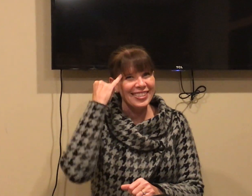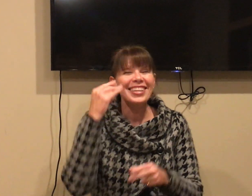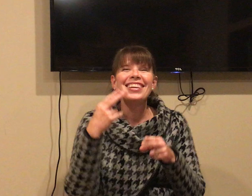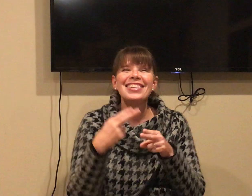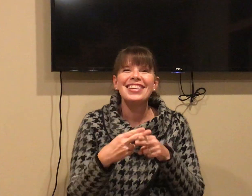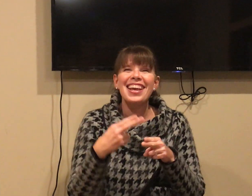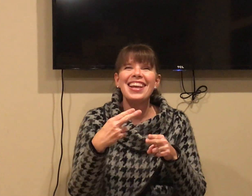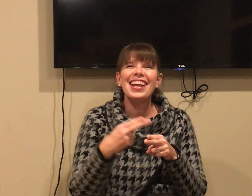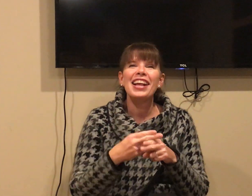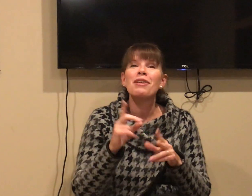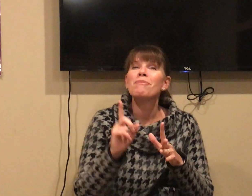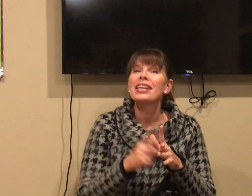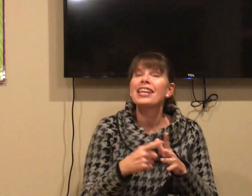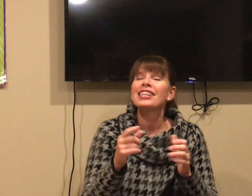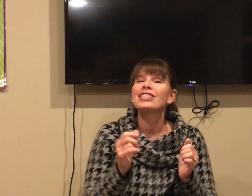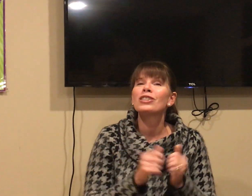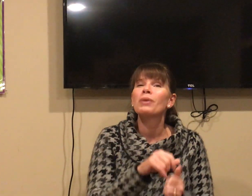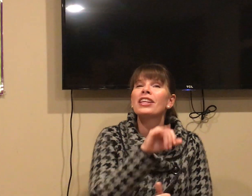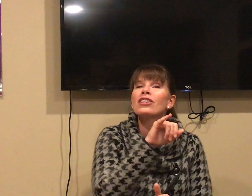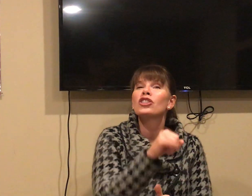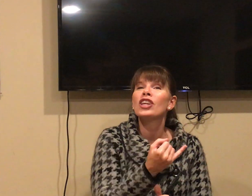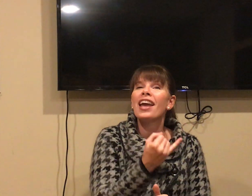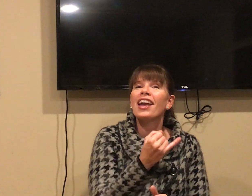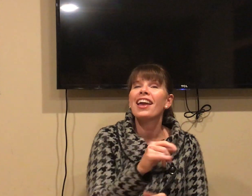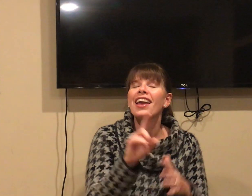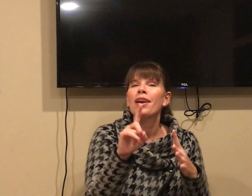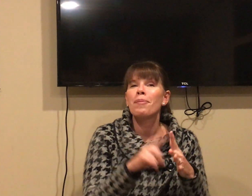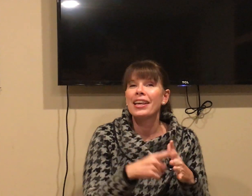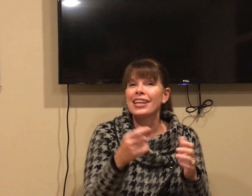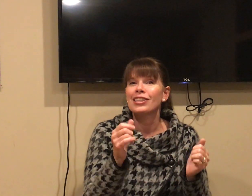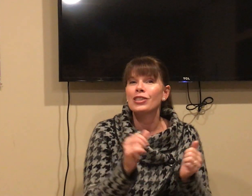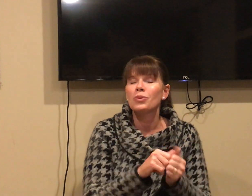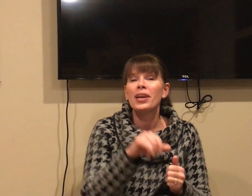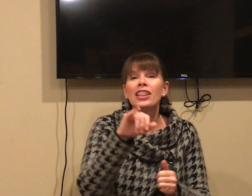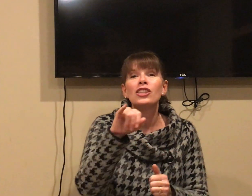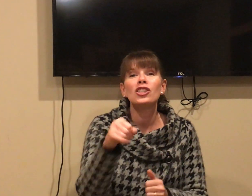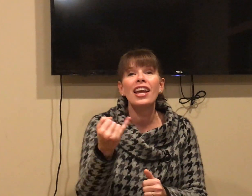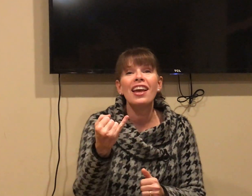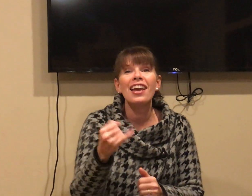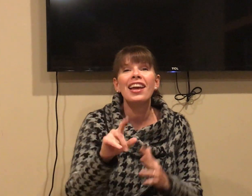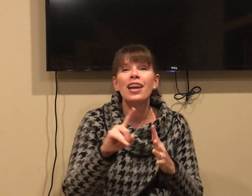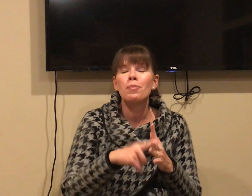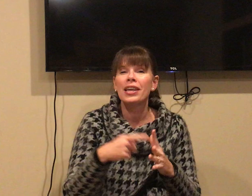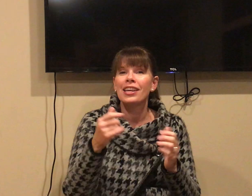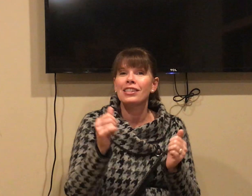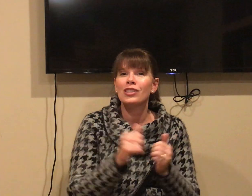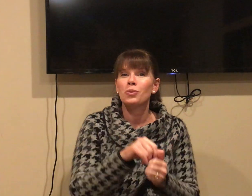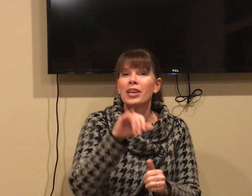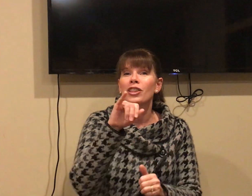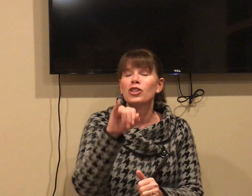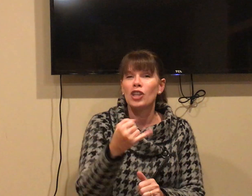Jack's name begins with J, begins with J, begins with